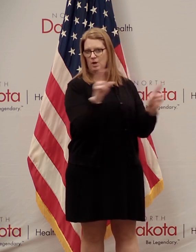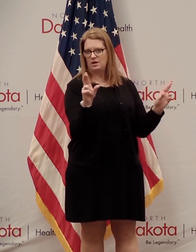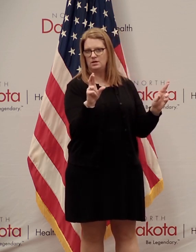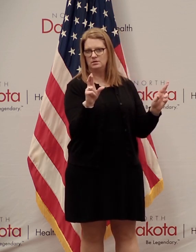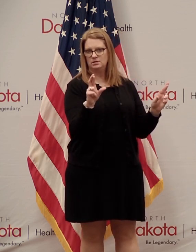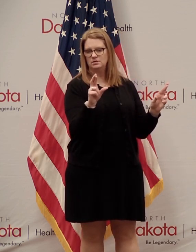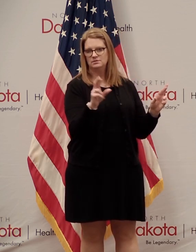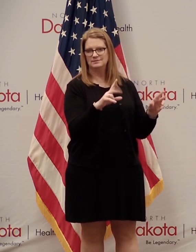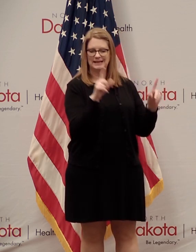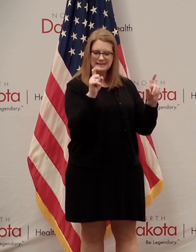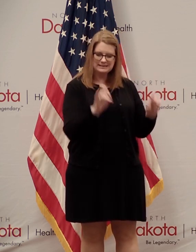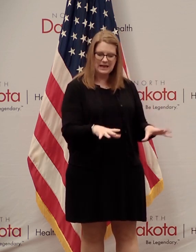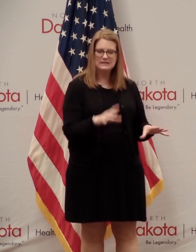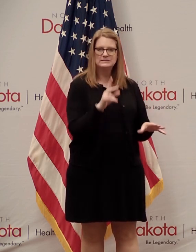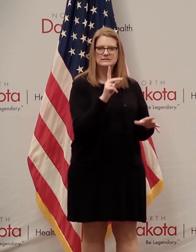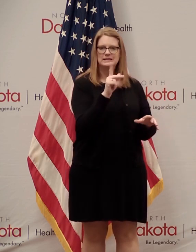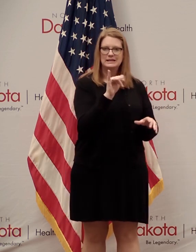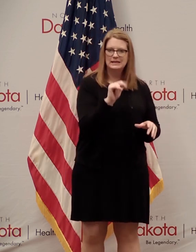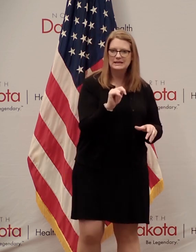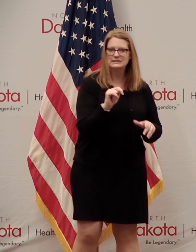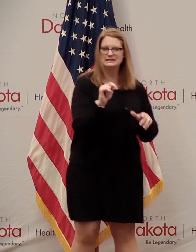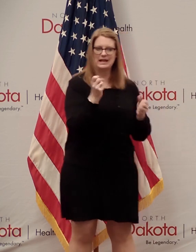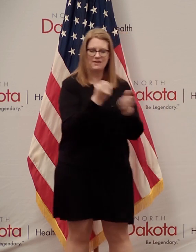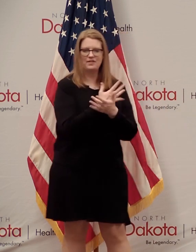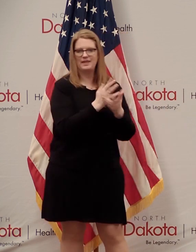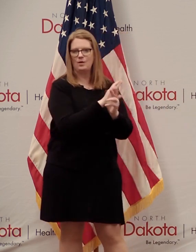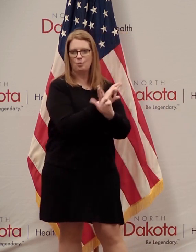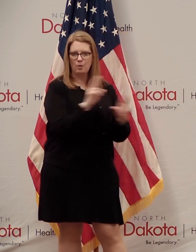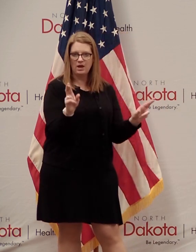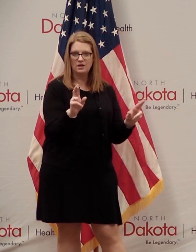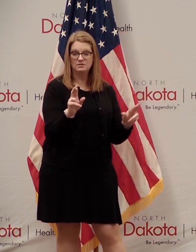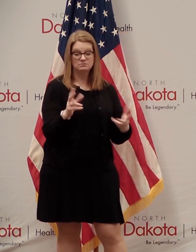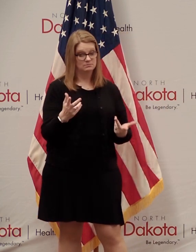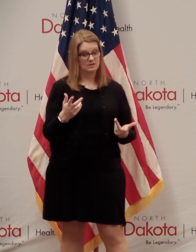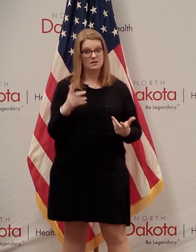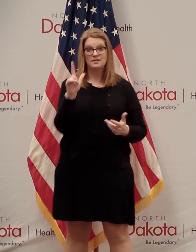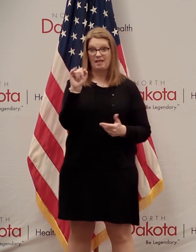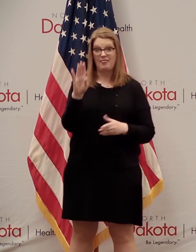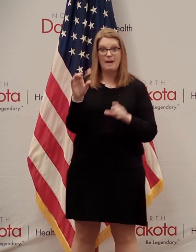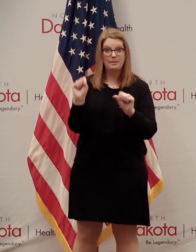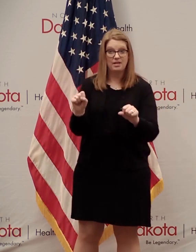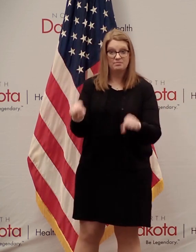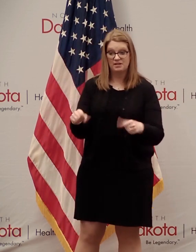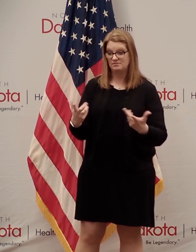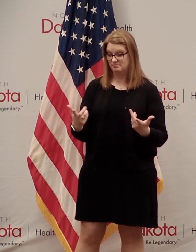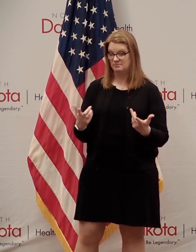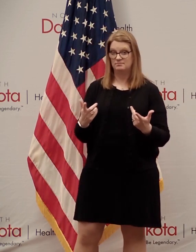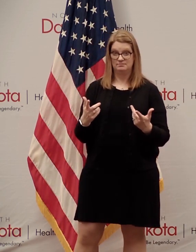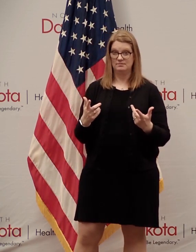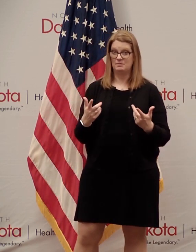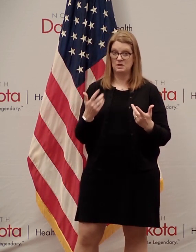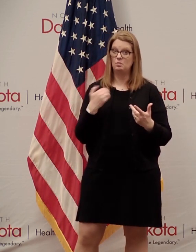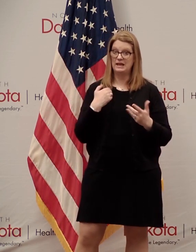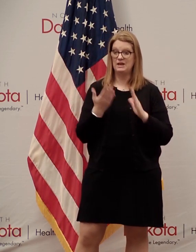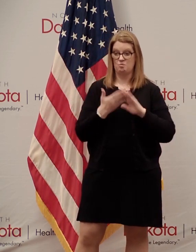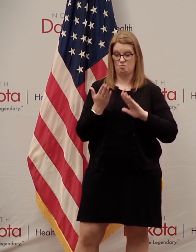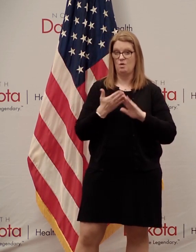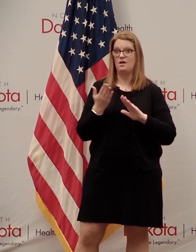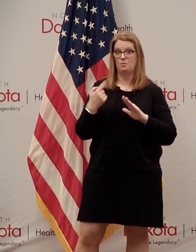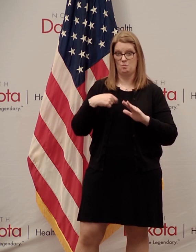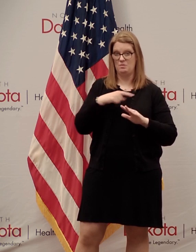the test and test kits and capability, because we have the lab capacity, we've got the kits, we have it. Right